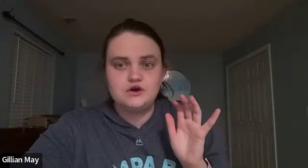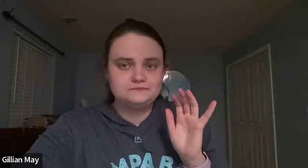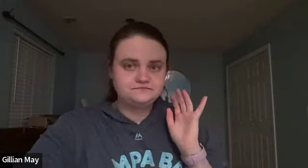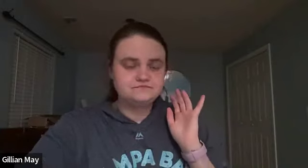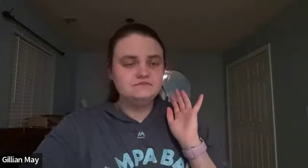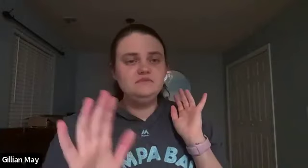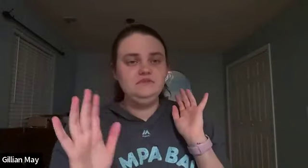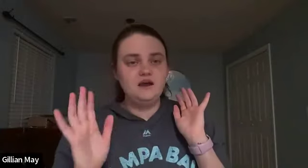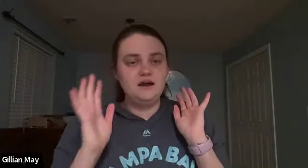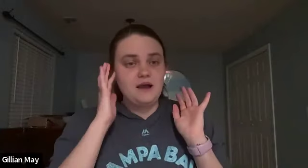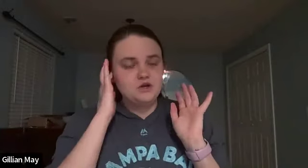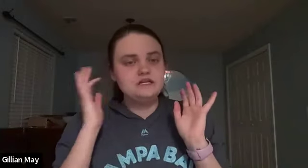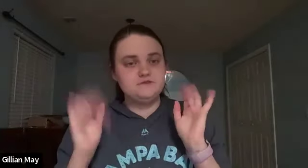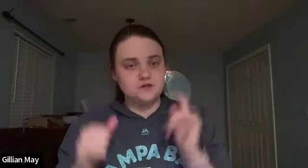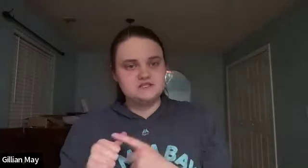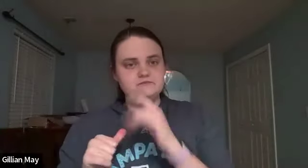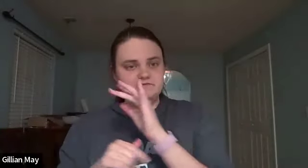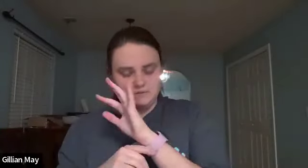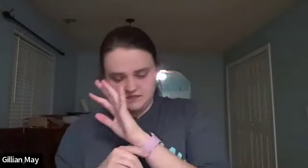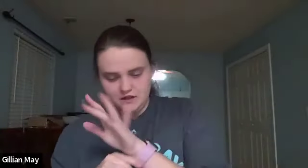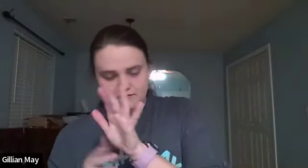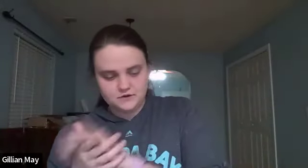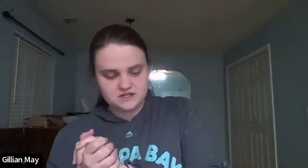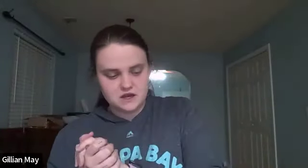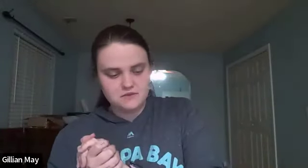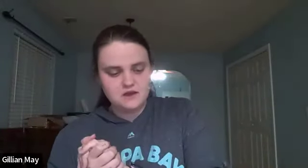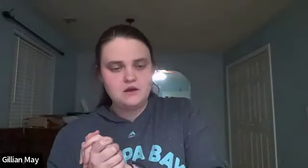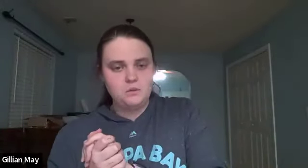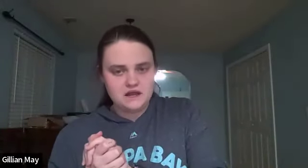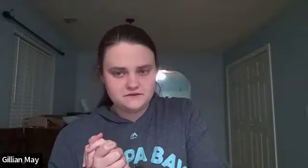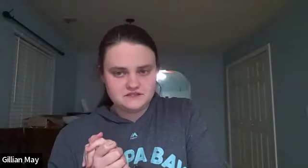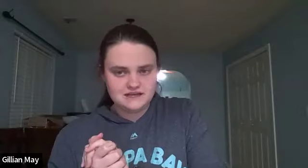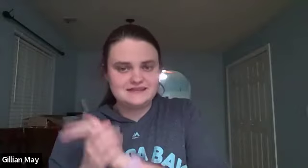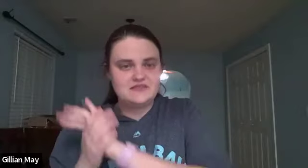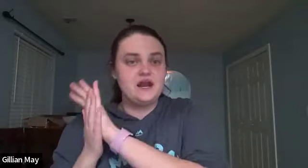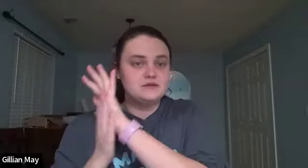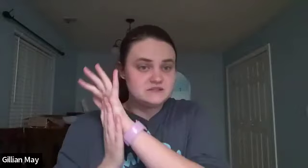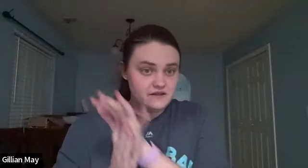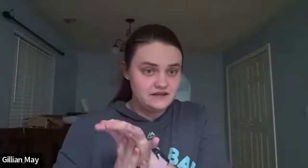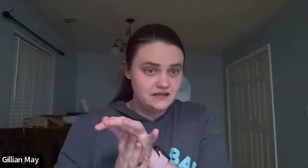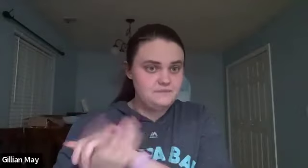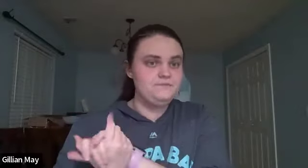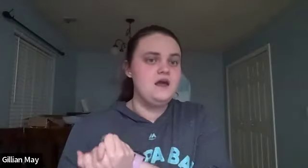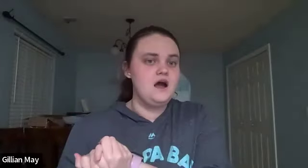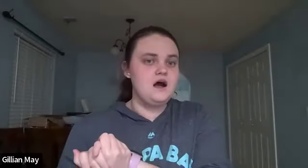So I'm going to spell it the first time, wait a few seconds, then I'm going to spell it again.